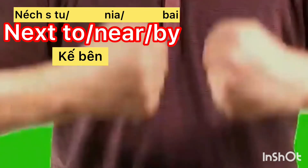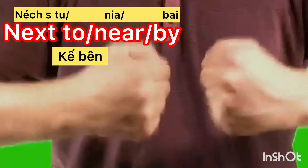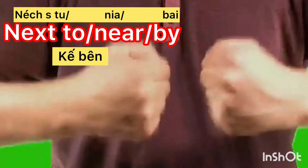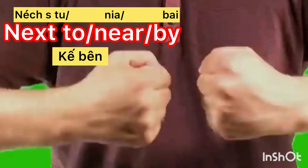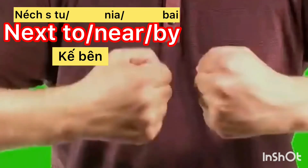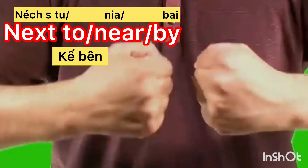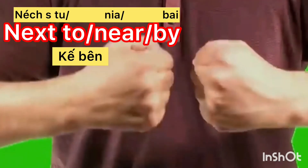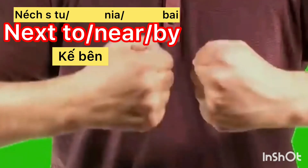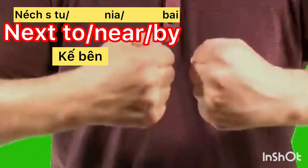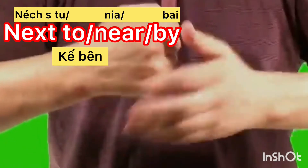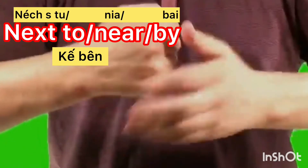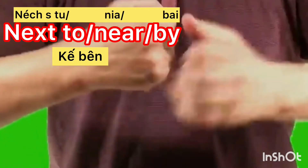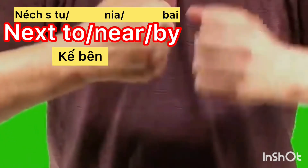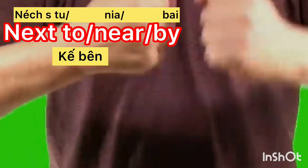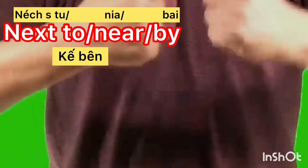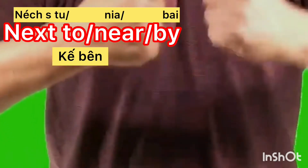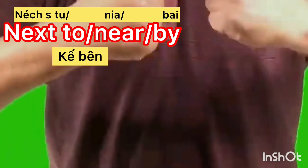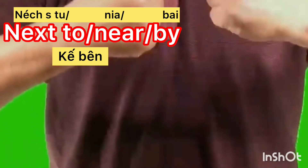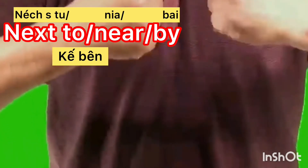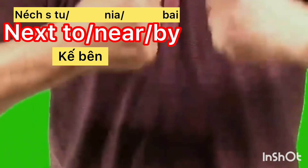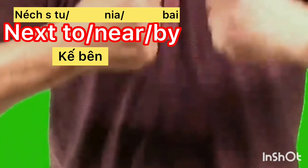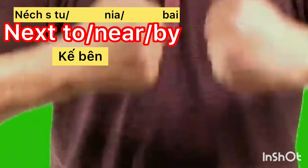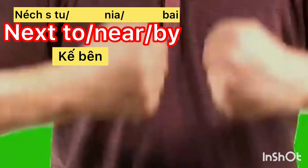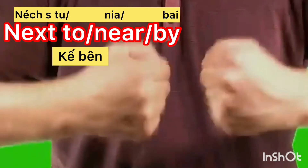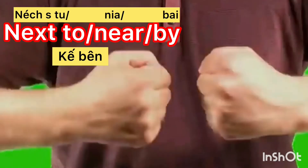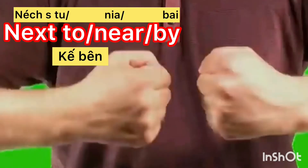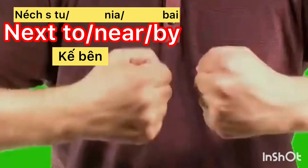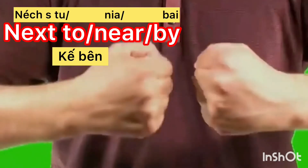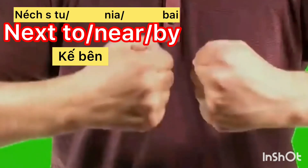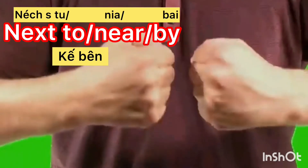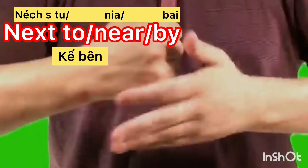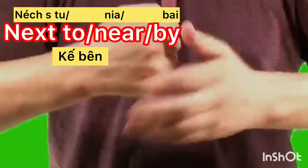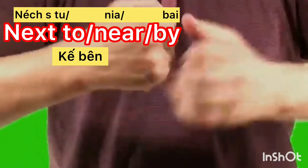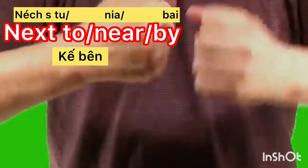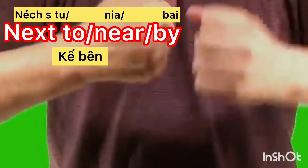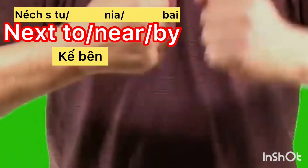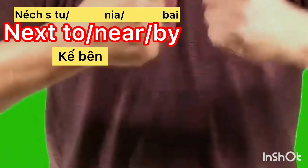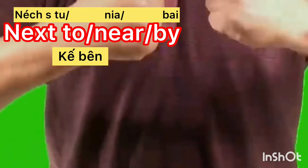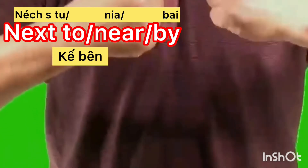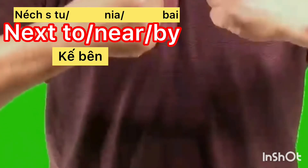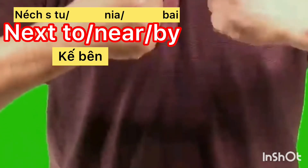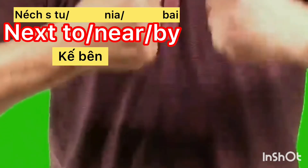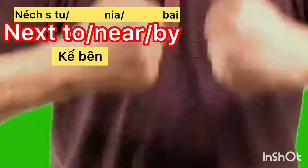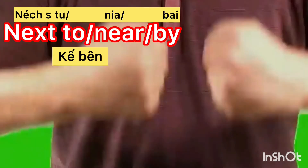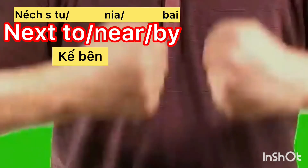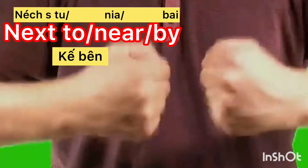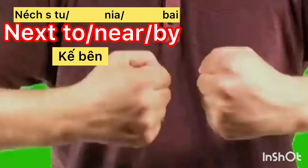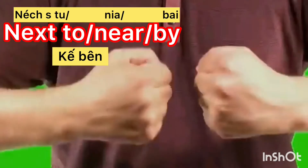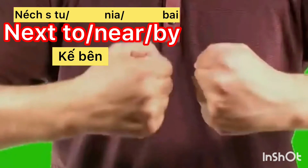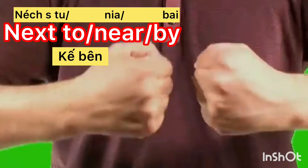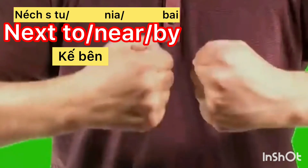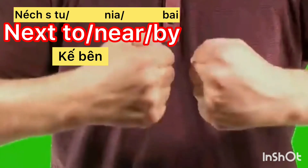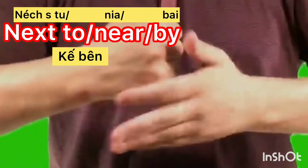to. Near. By. Next to. Near. By. Next